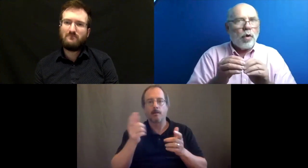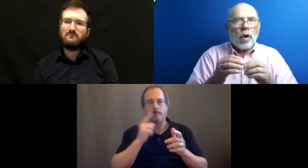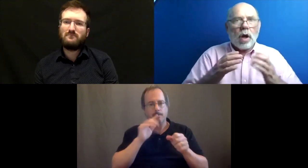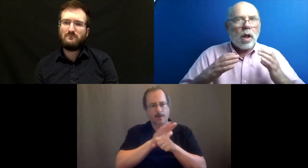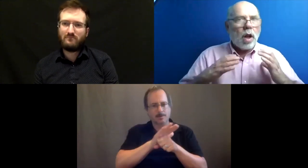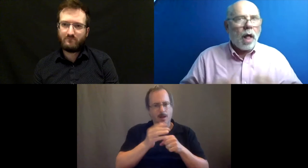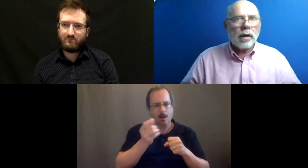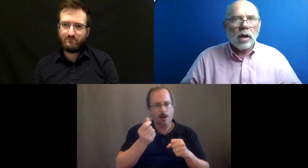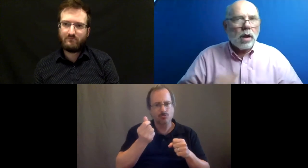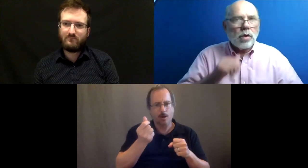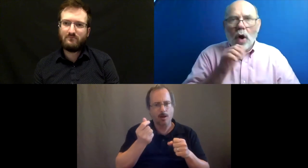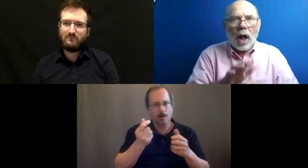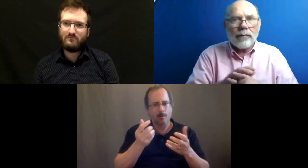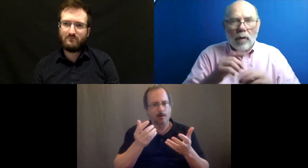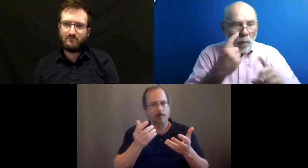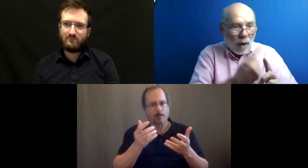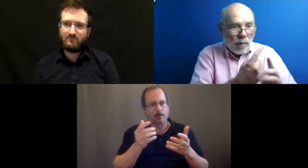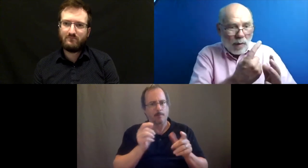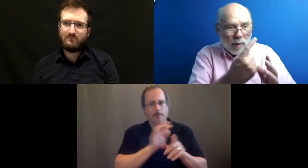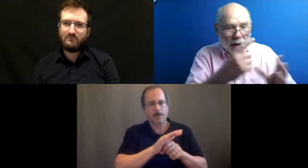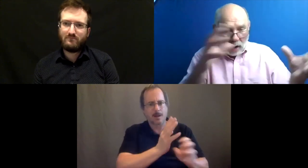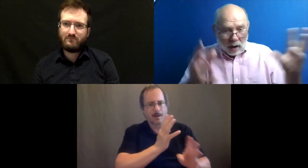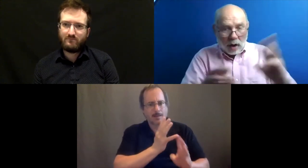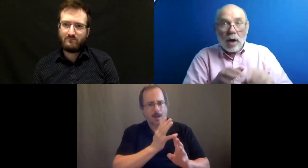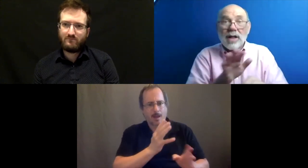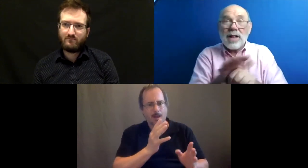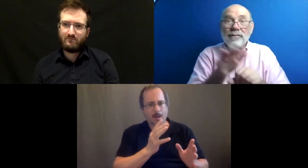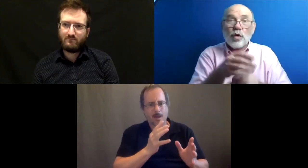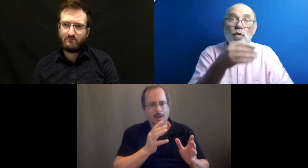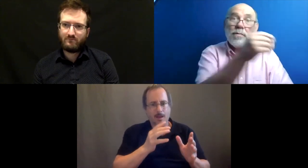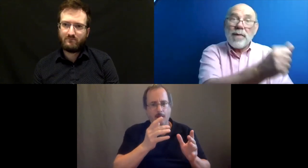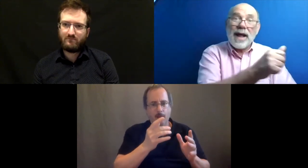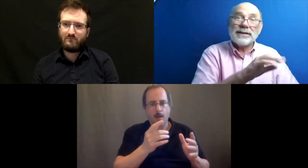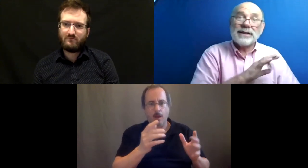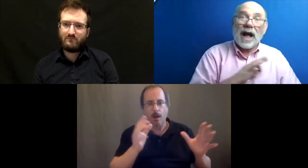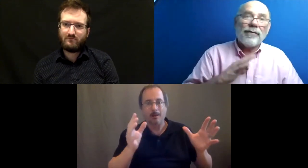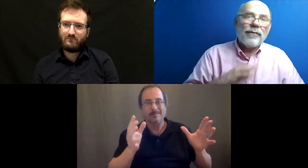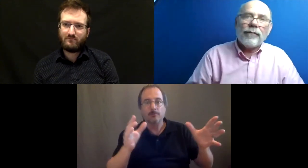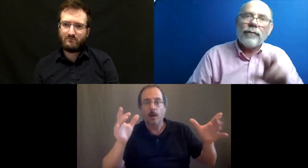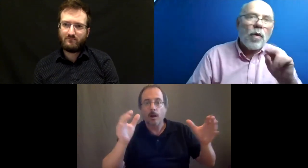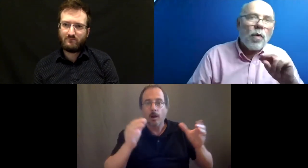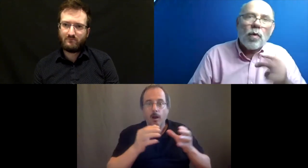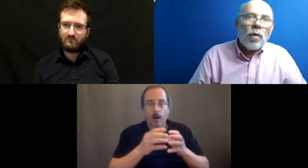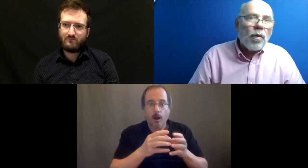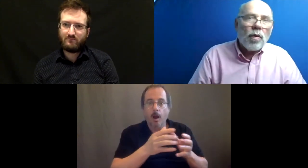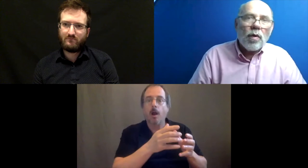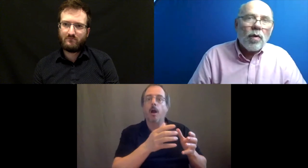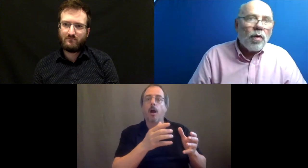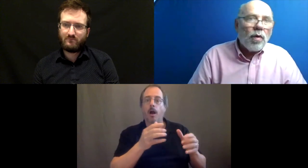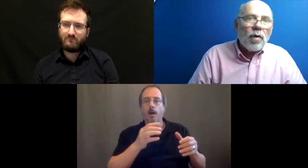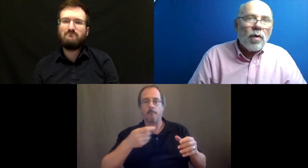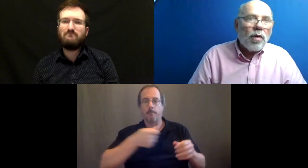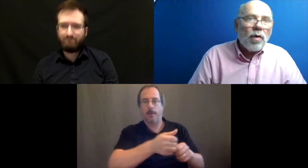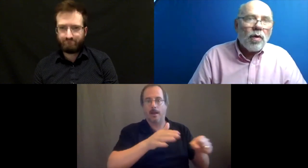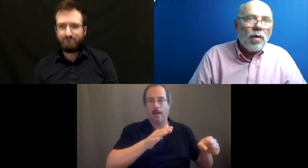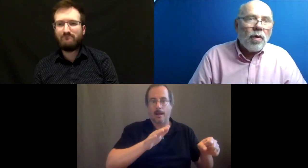through, you know, one per head. Well, they may not service enough clients, and it's not enough to pay their